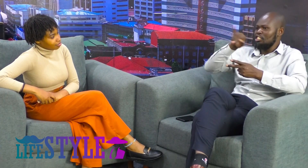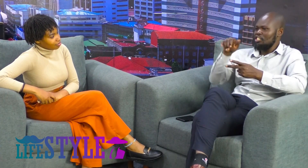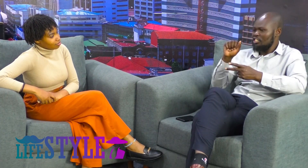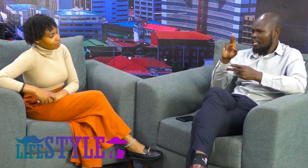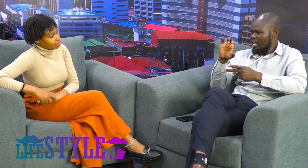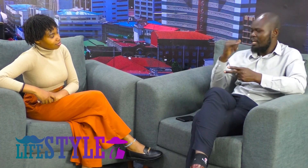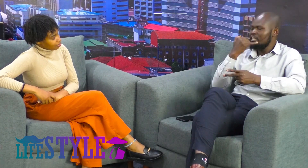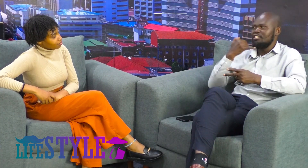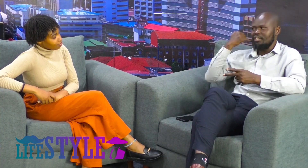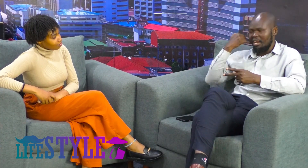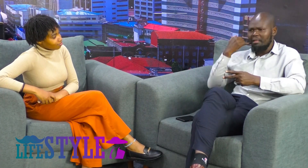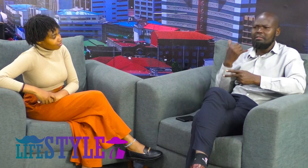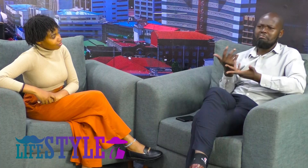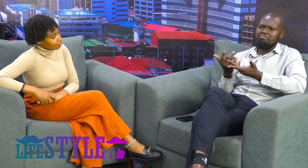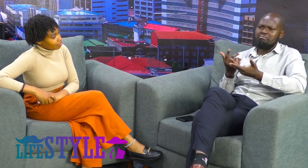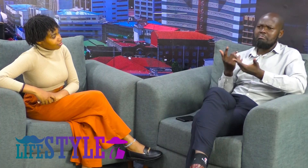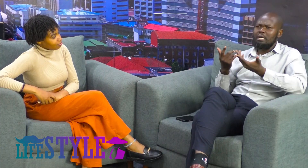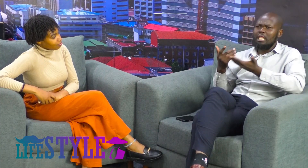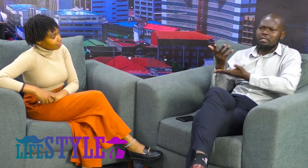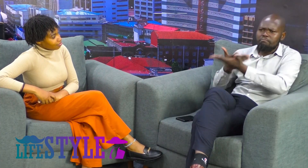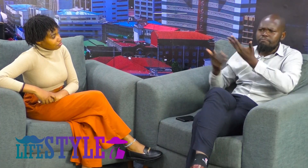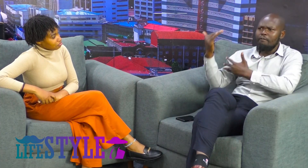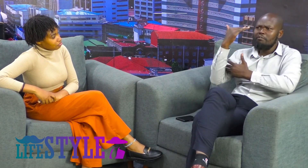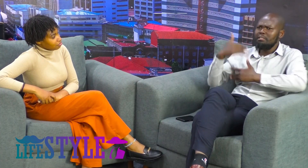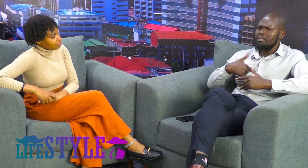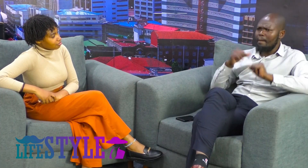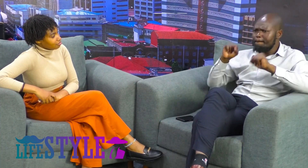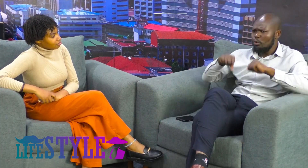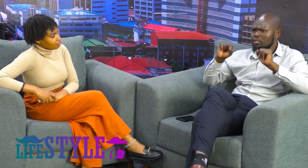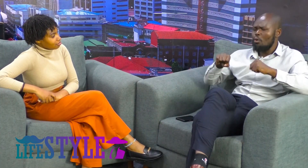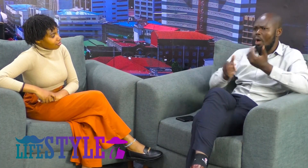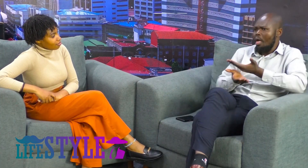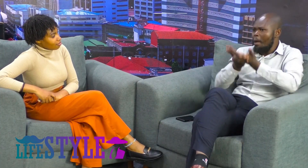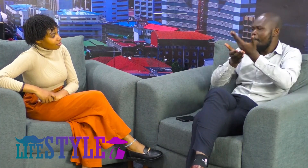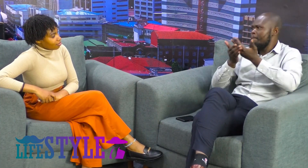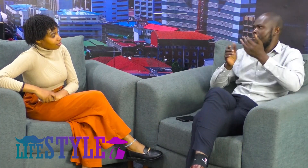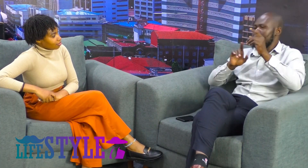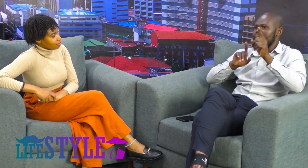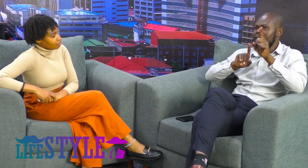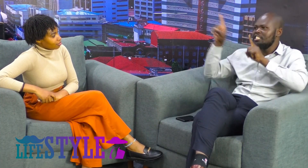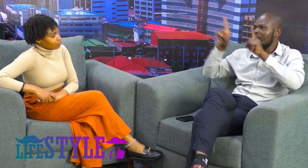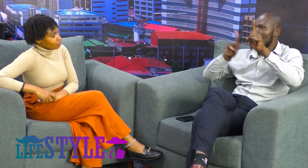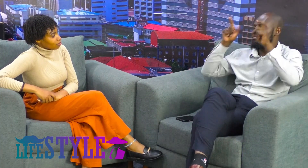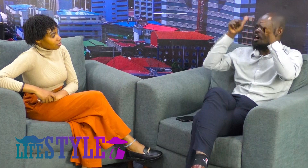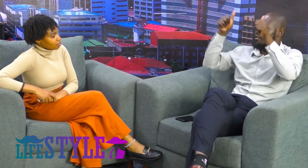mine named Luke and Jared, we used to interact, and then they asked me if I can,